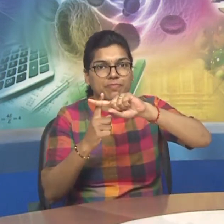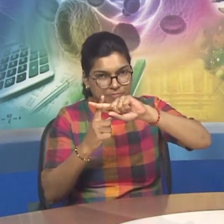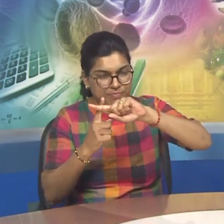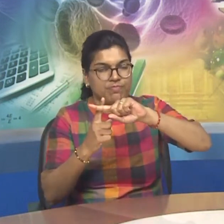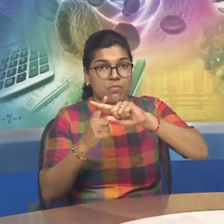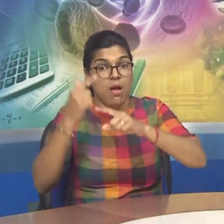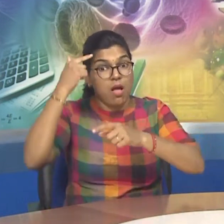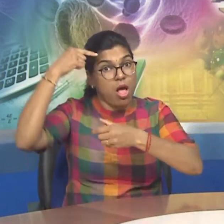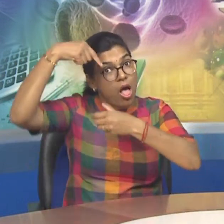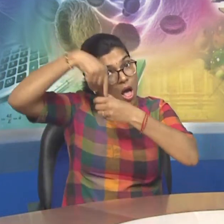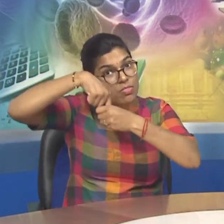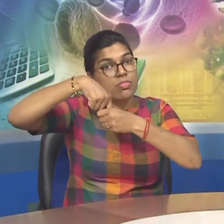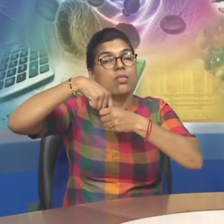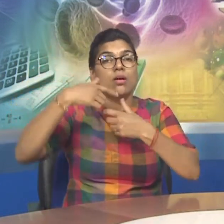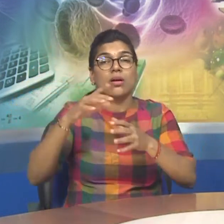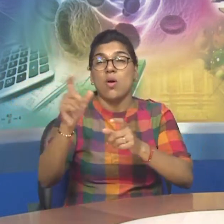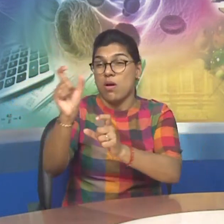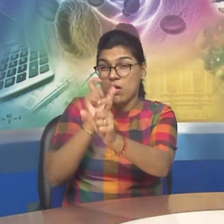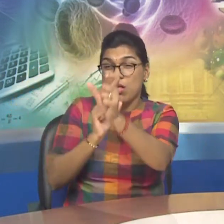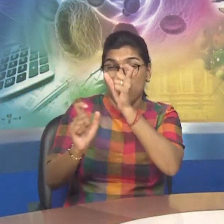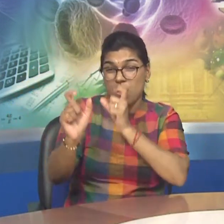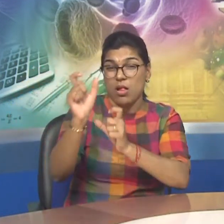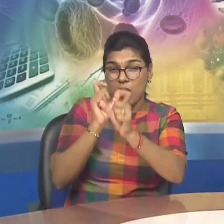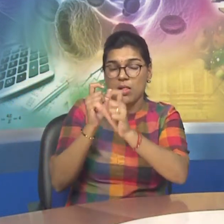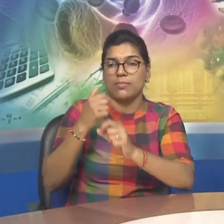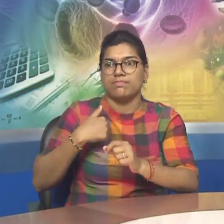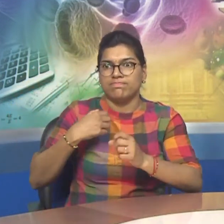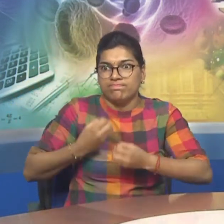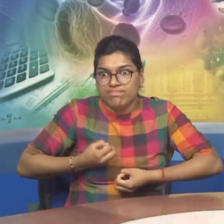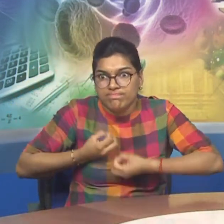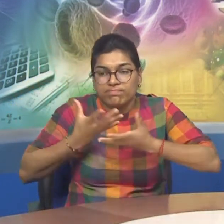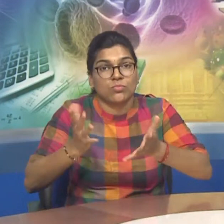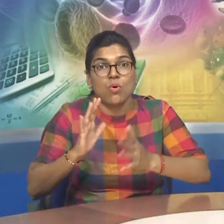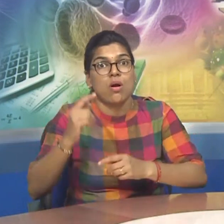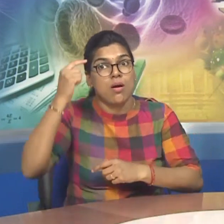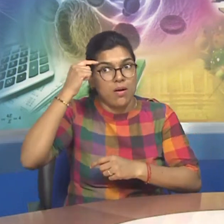positive because your thoughts become your words.